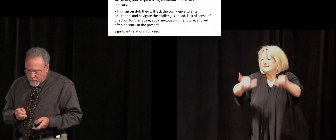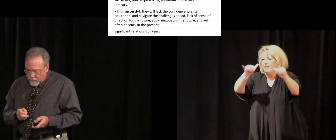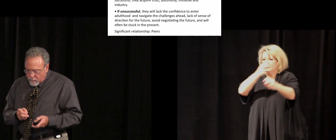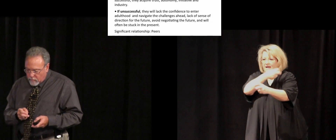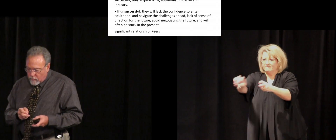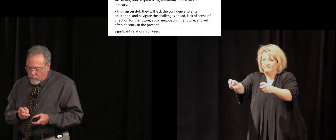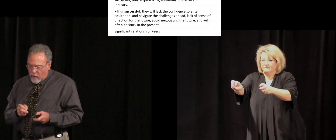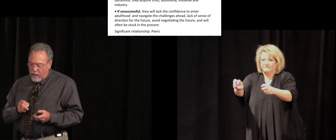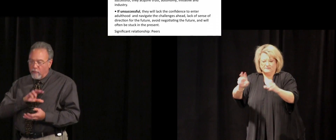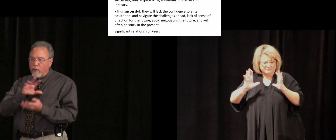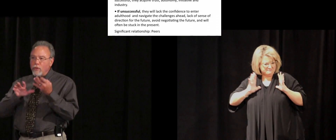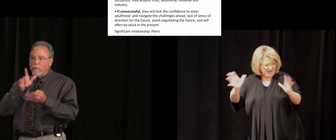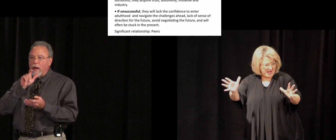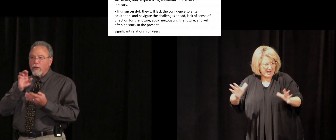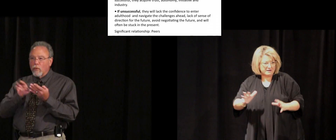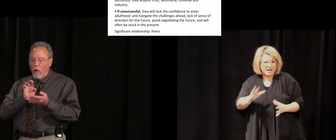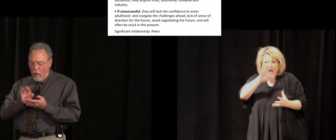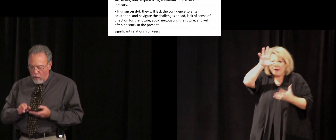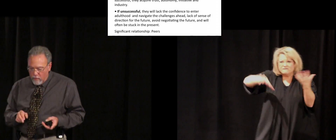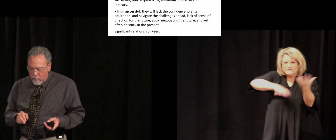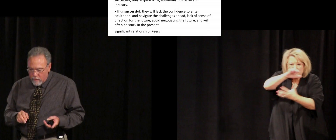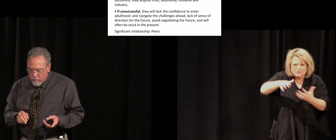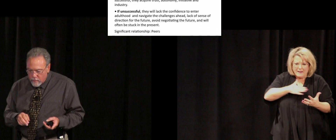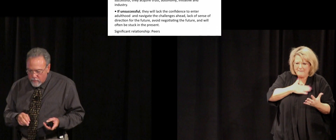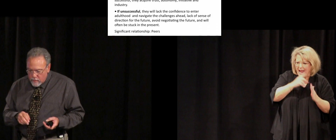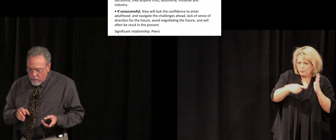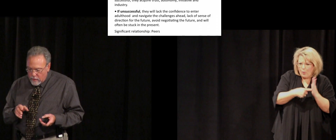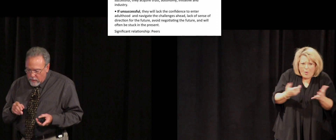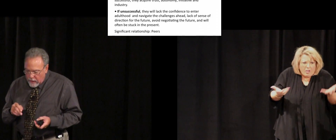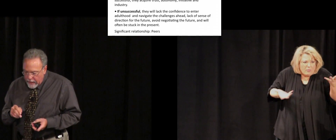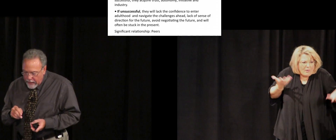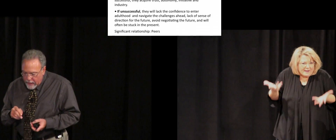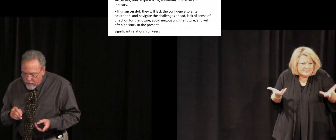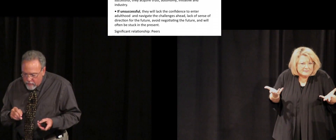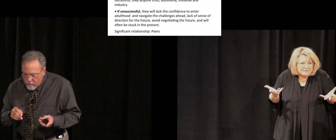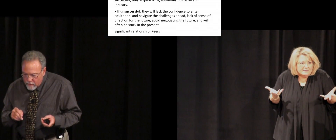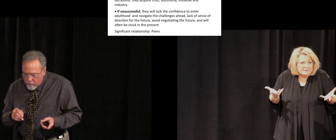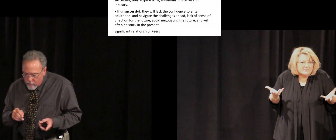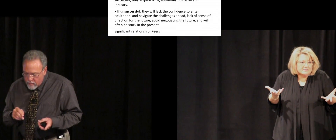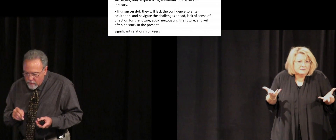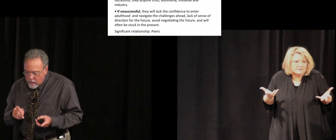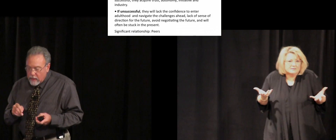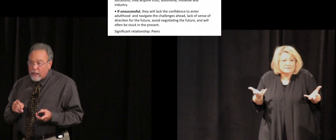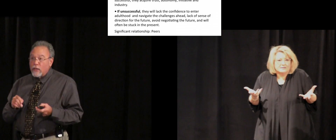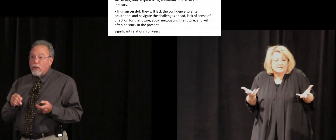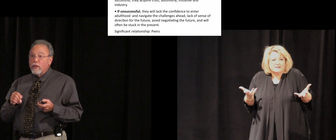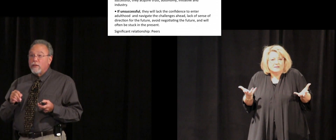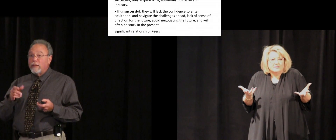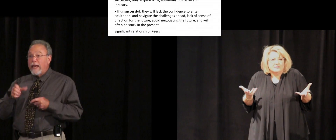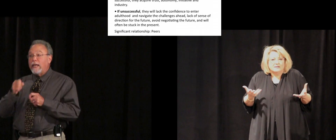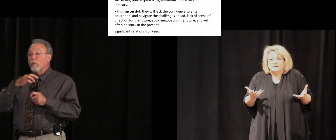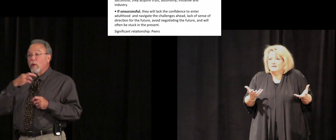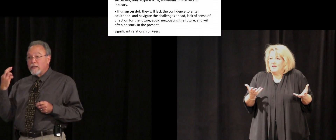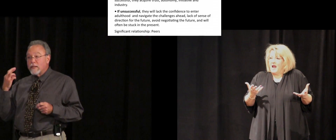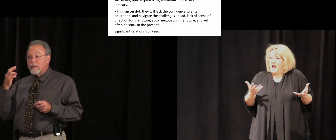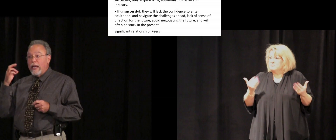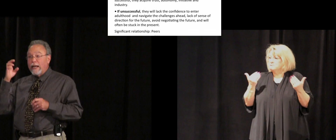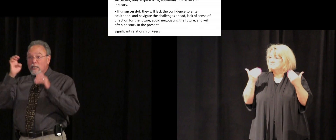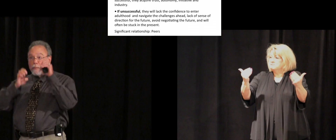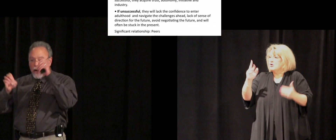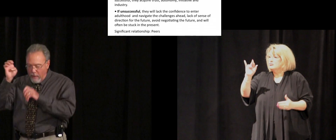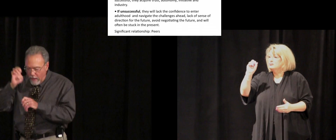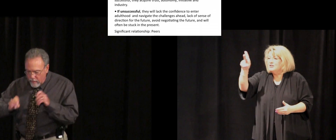adult, as an educator and a researcher and a supporter and instructor, and all the roles